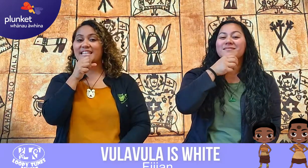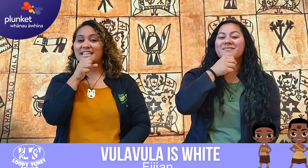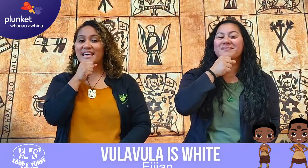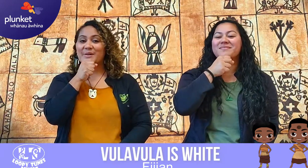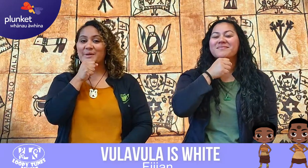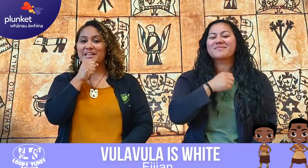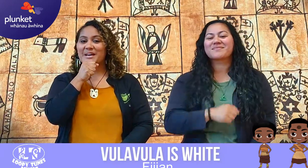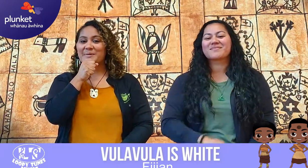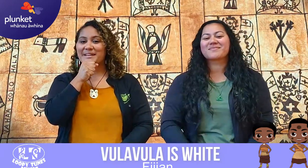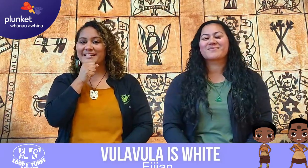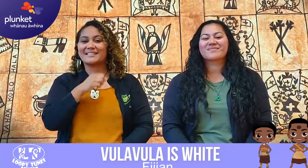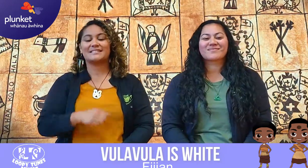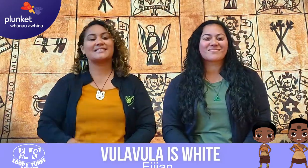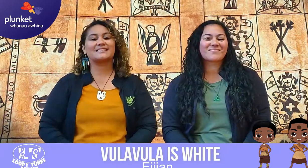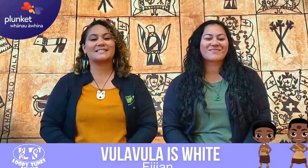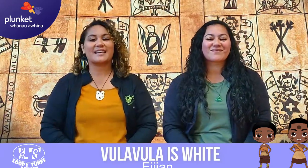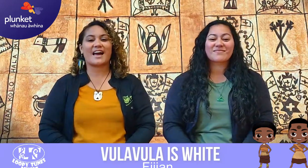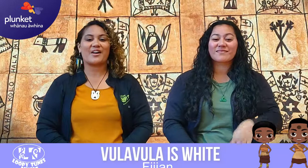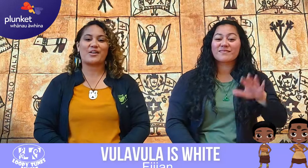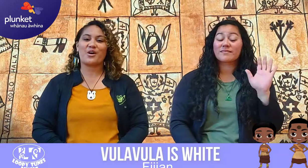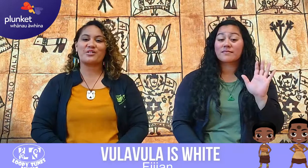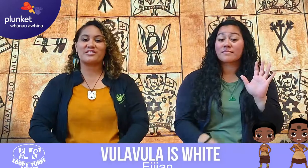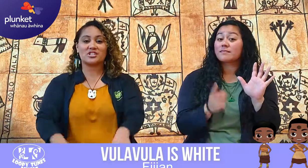Seni Nawa Nawa is our orange,